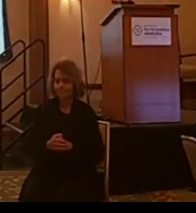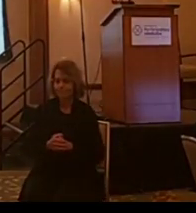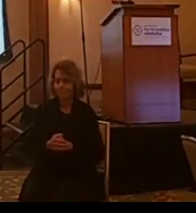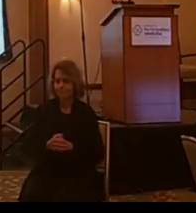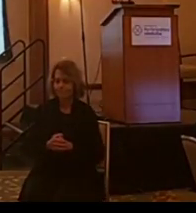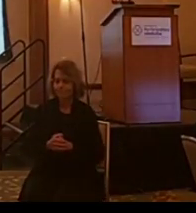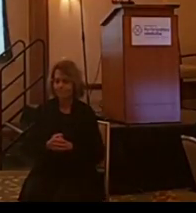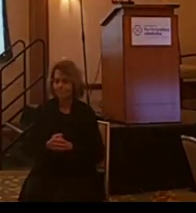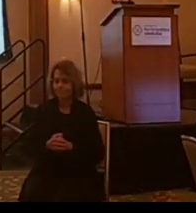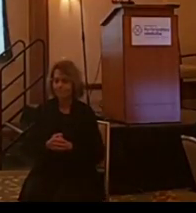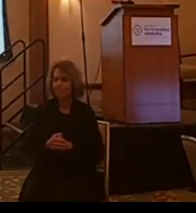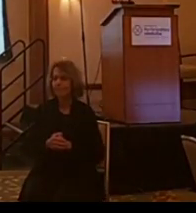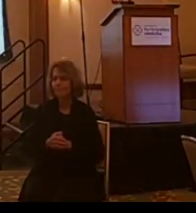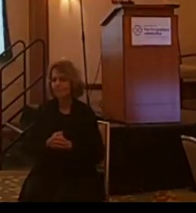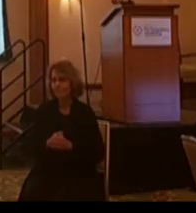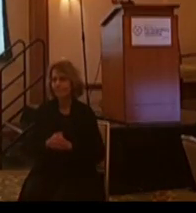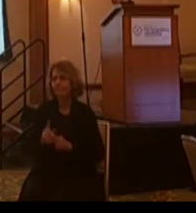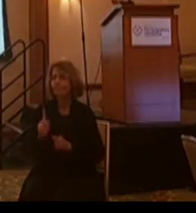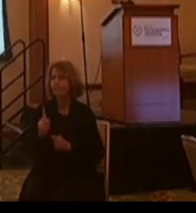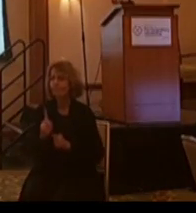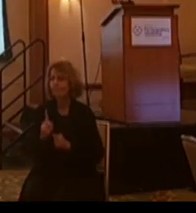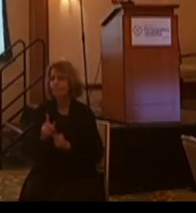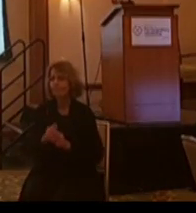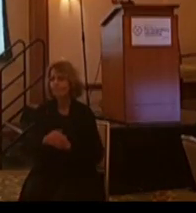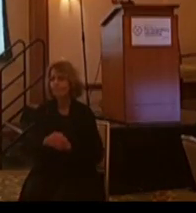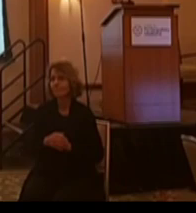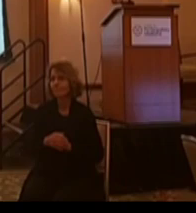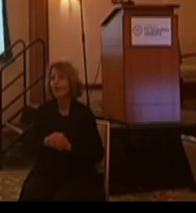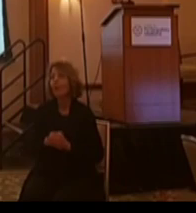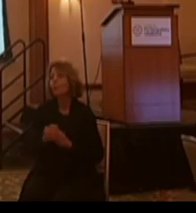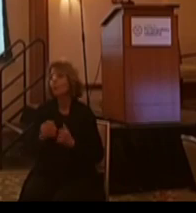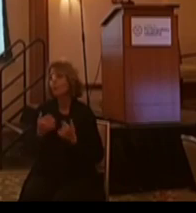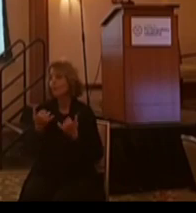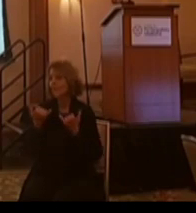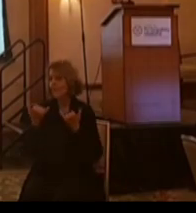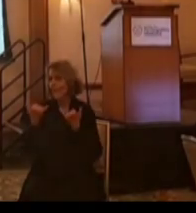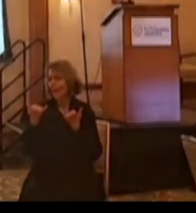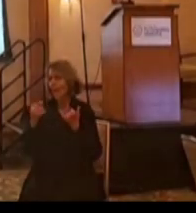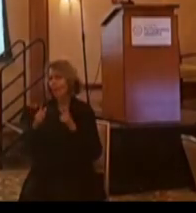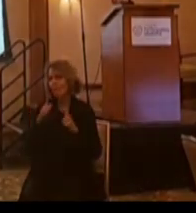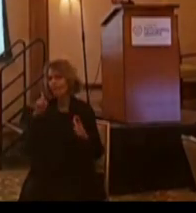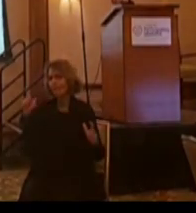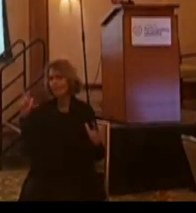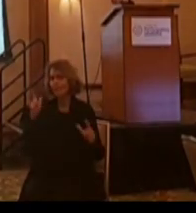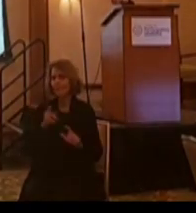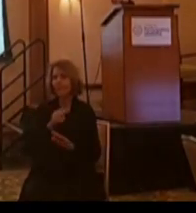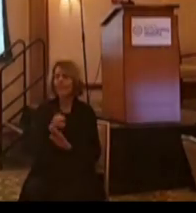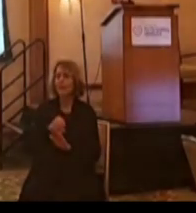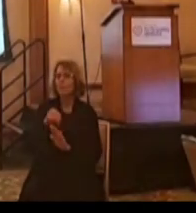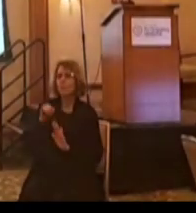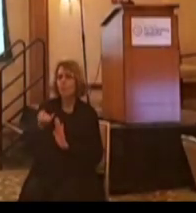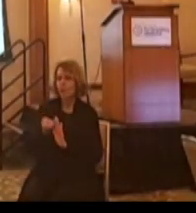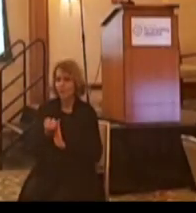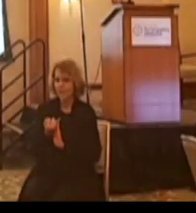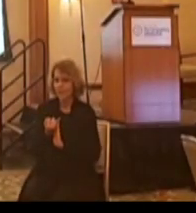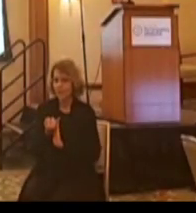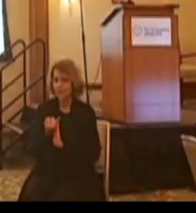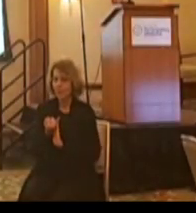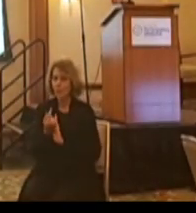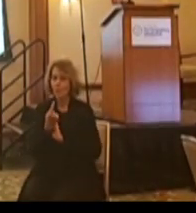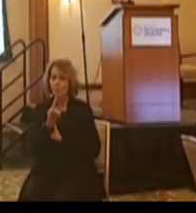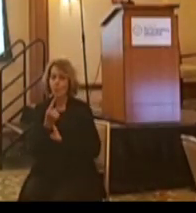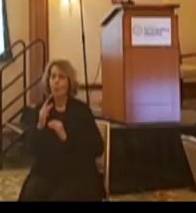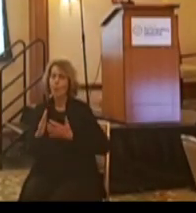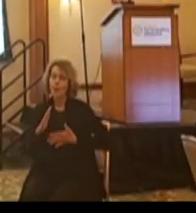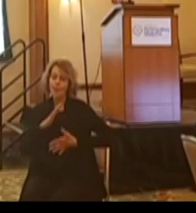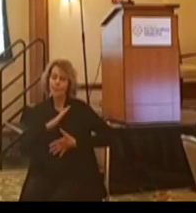as part of this work, we've been doing a larger kind of project engaging with a whole primary care clinic. And the